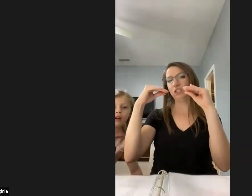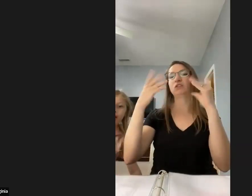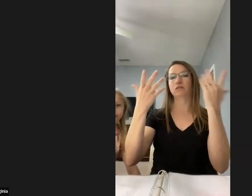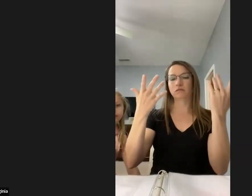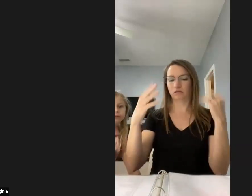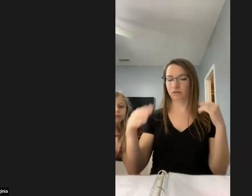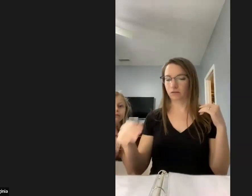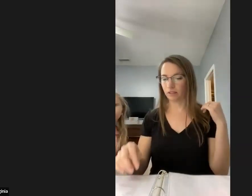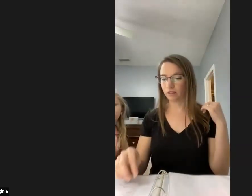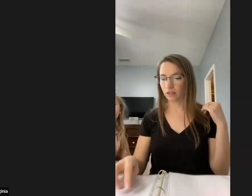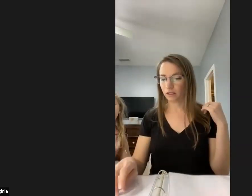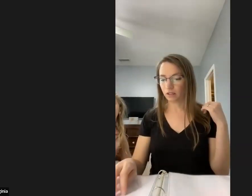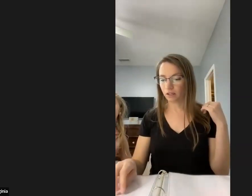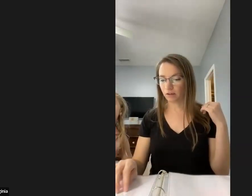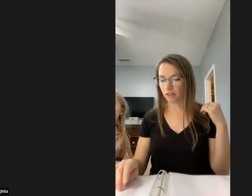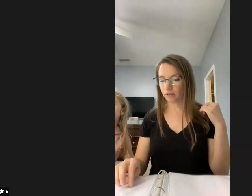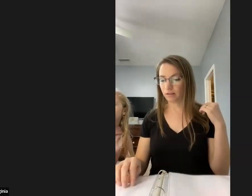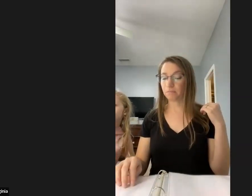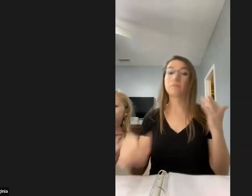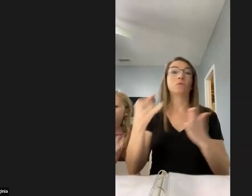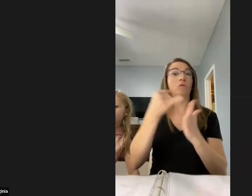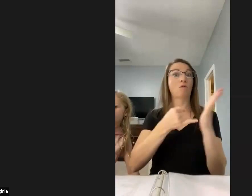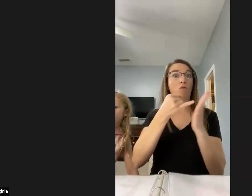teach. All right.